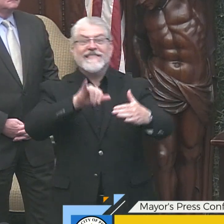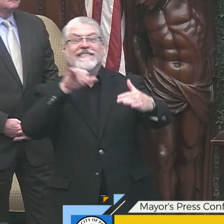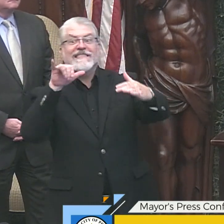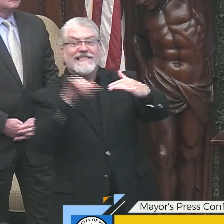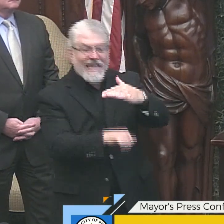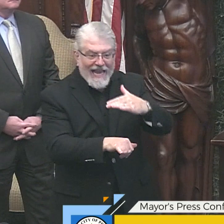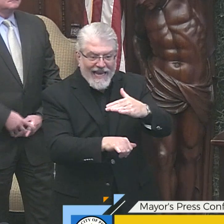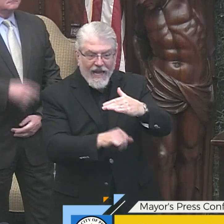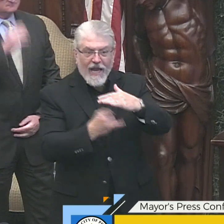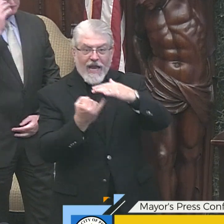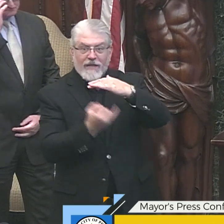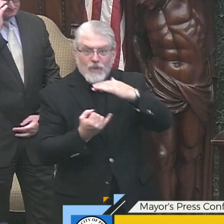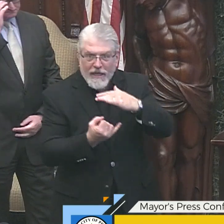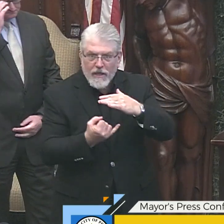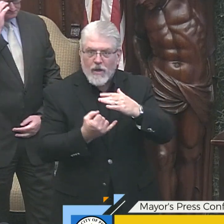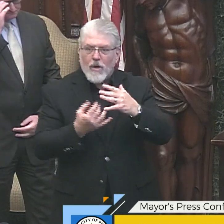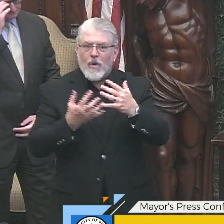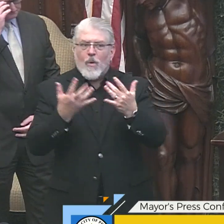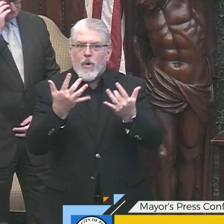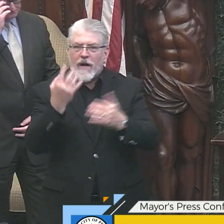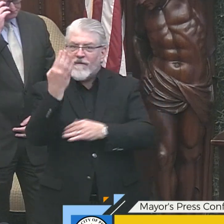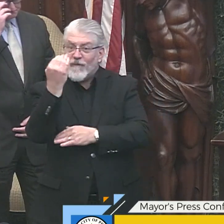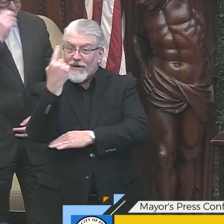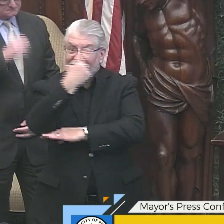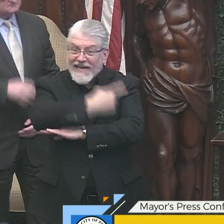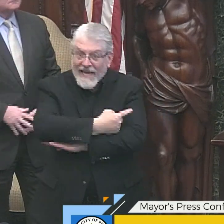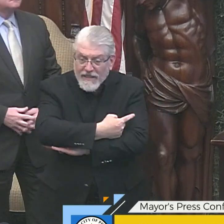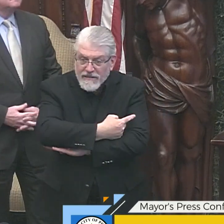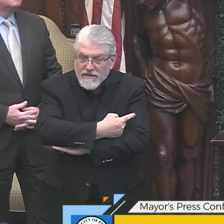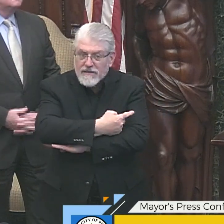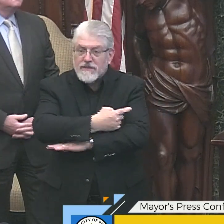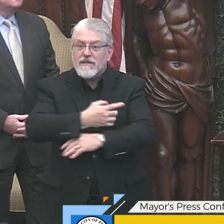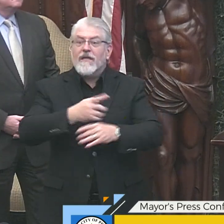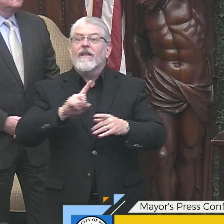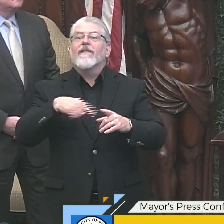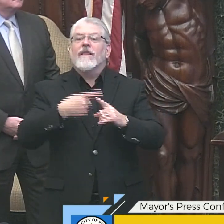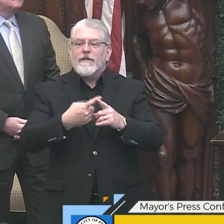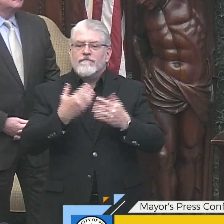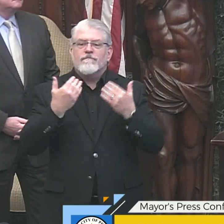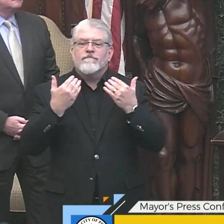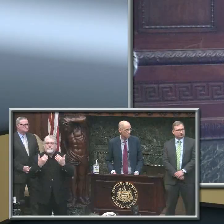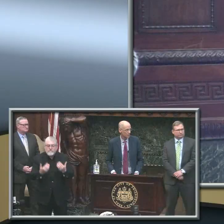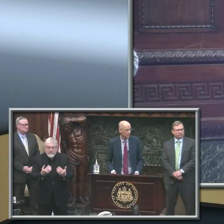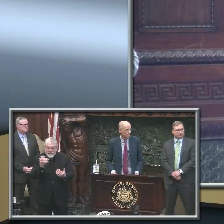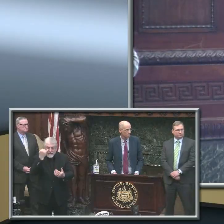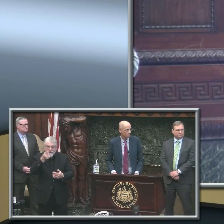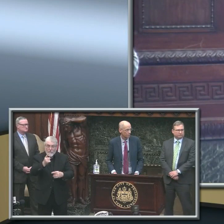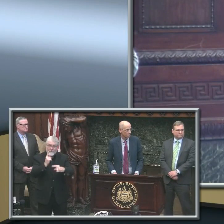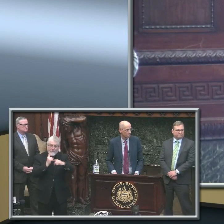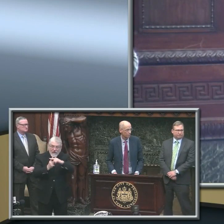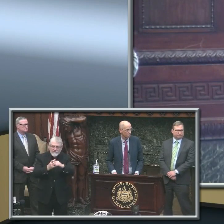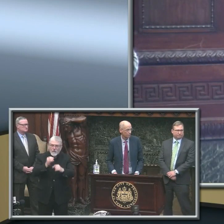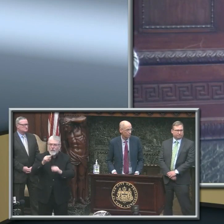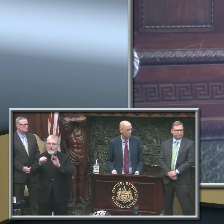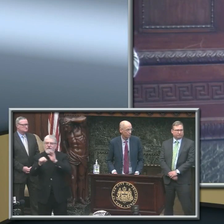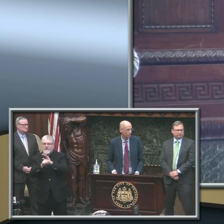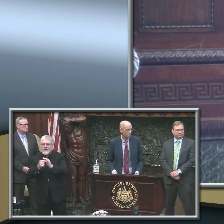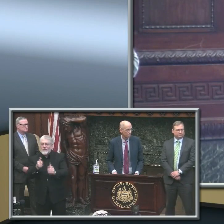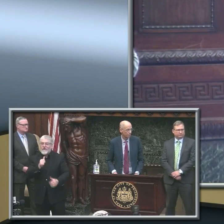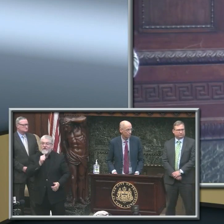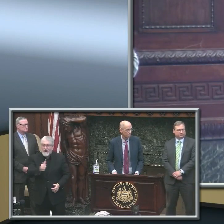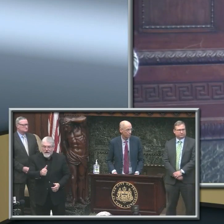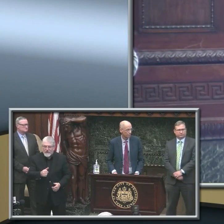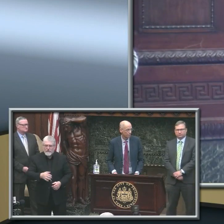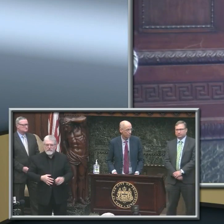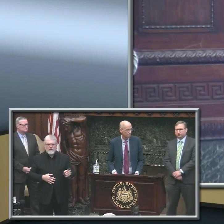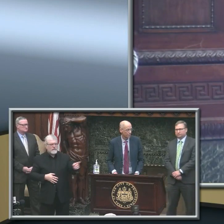that quarantine, if you develop symptoms, that's the time when we know the test would give you an accurate result, and that's when you should be tested. So specifically, the test will not be accurate until you